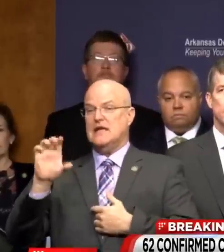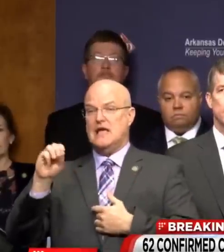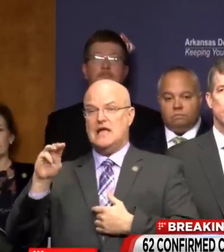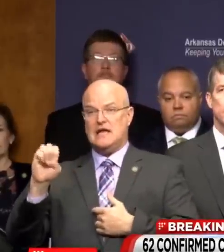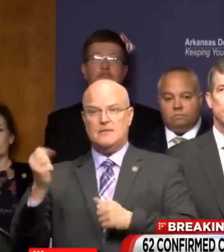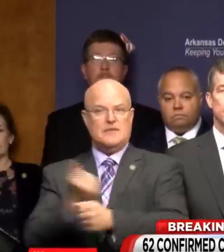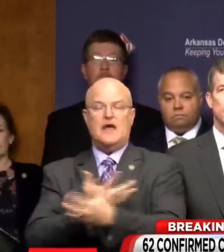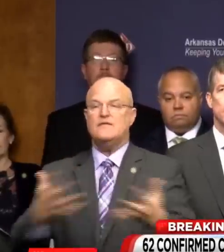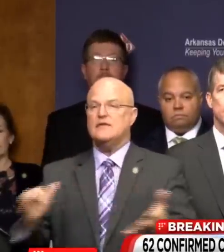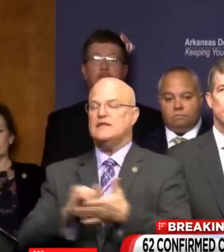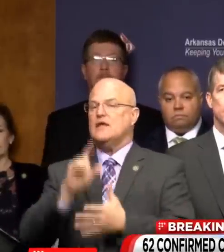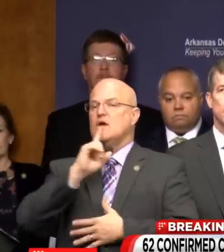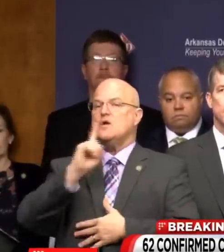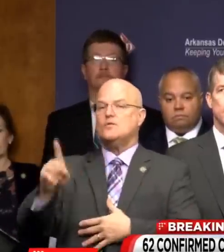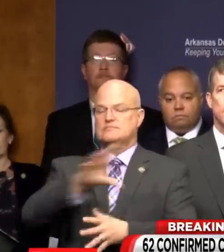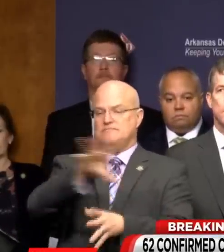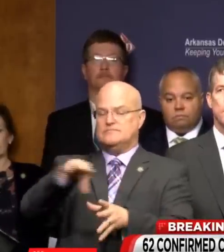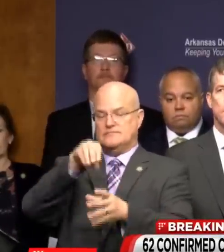and everything that really